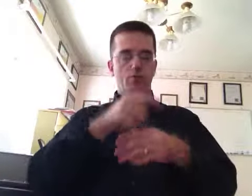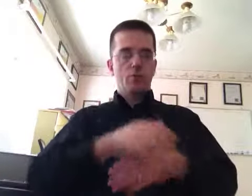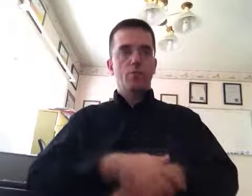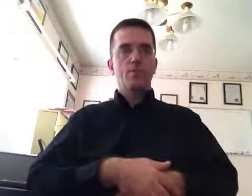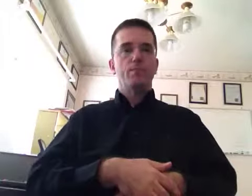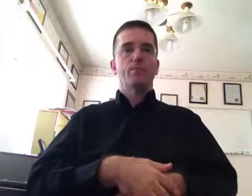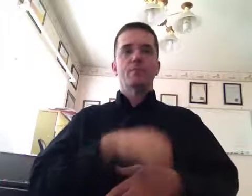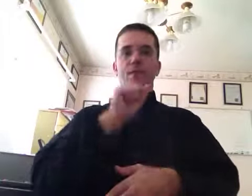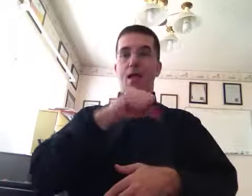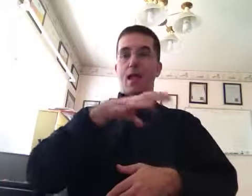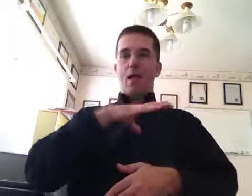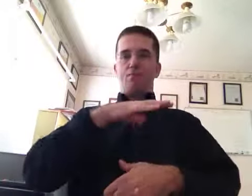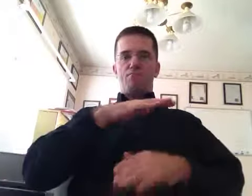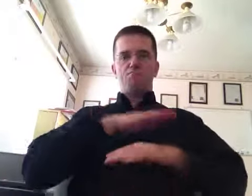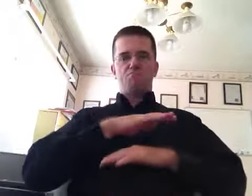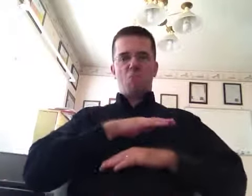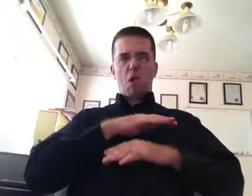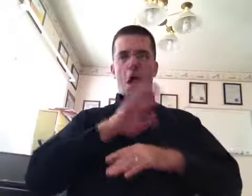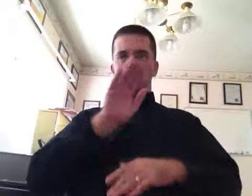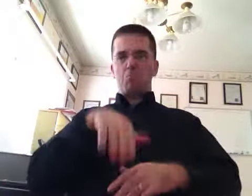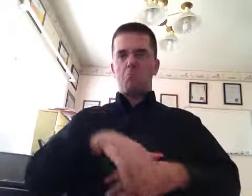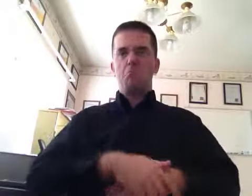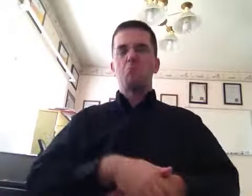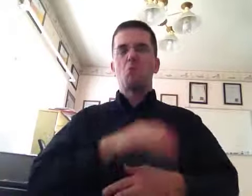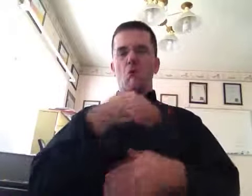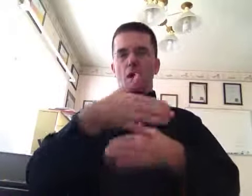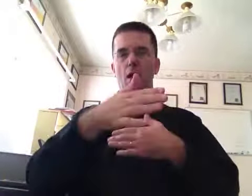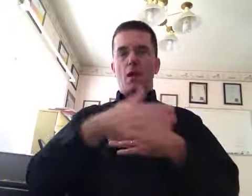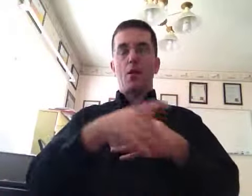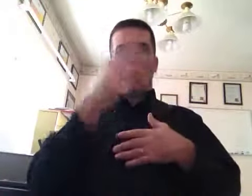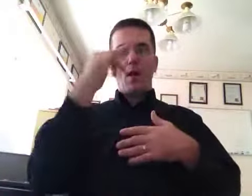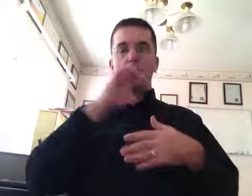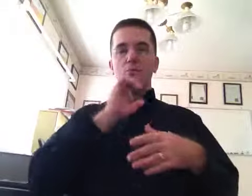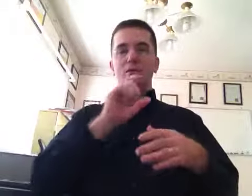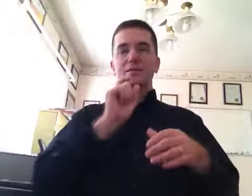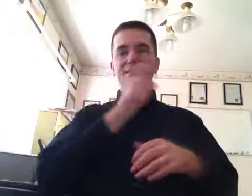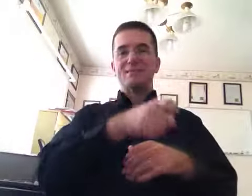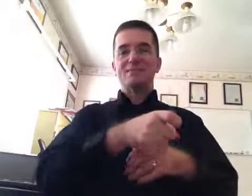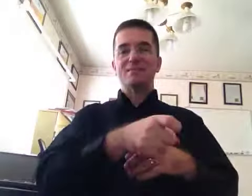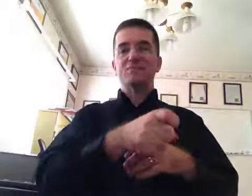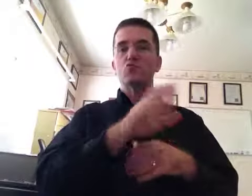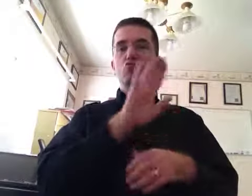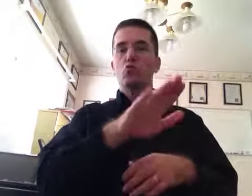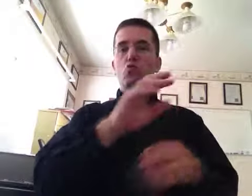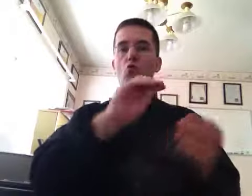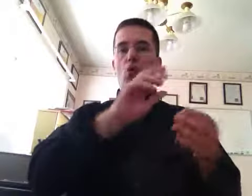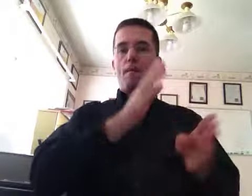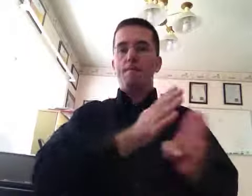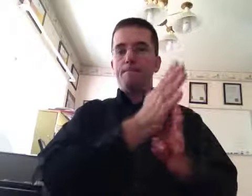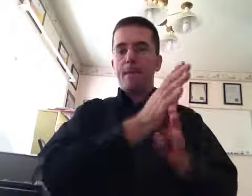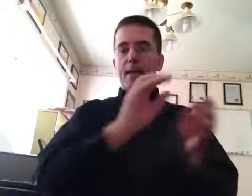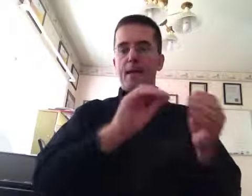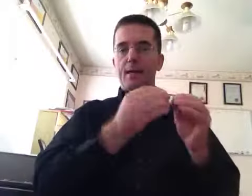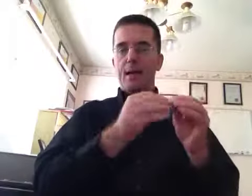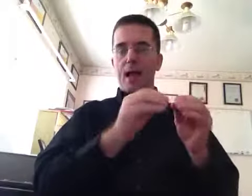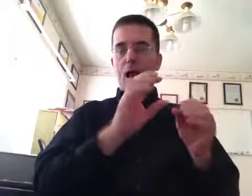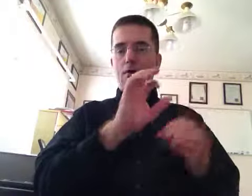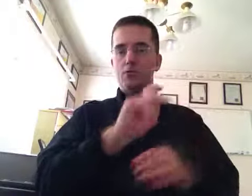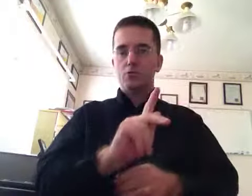I'm okay with it. The only reason I don't want people having access to checking account is because they lie and they're incompetent, and both teamed up means they're going to